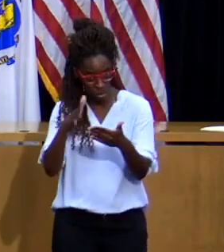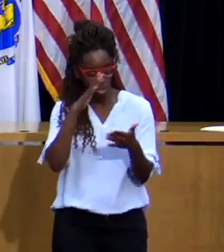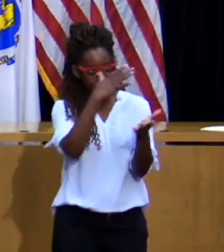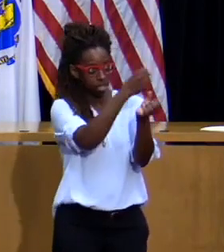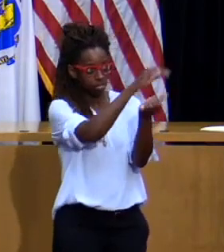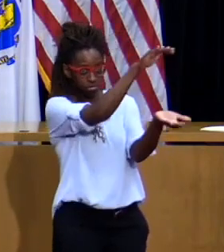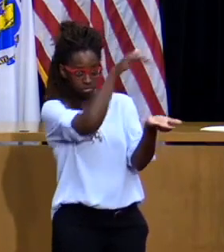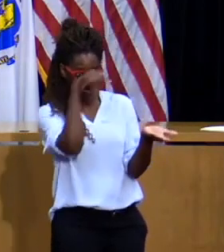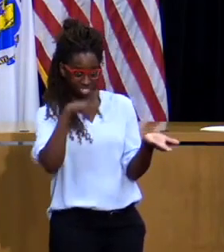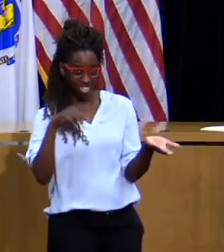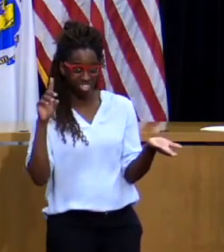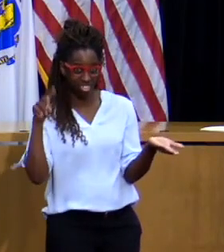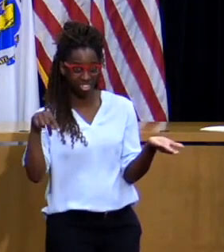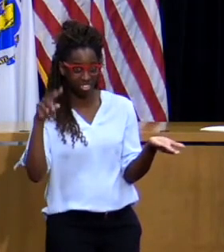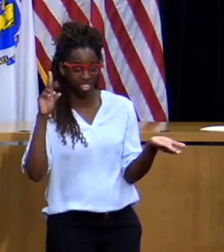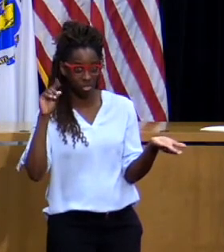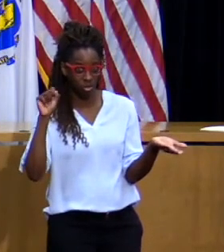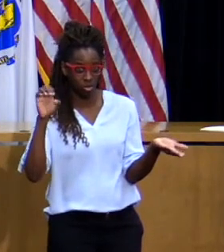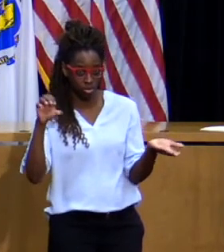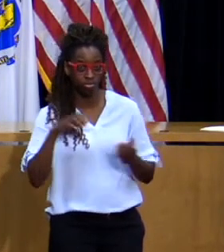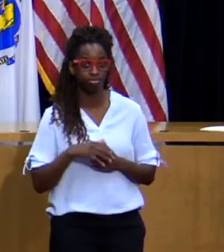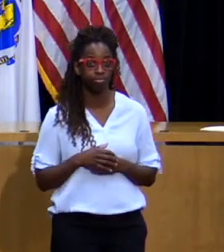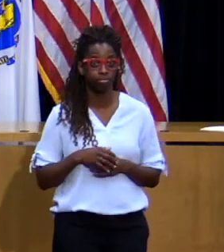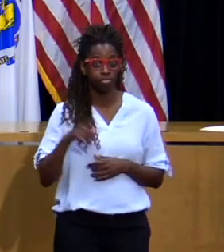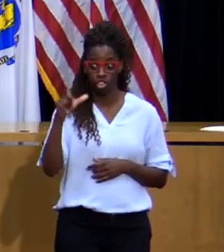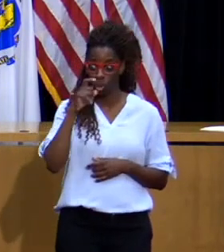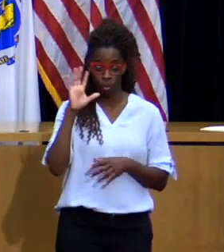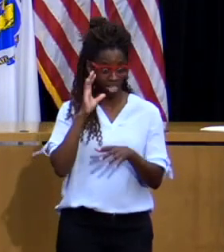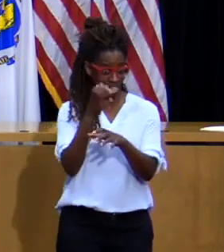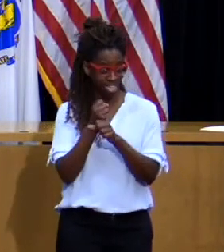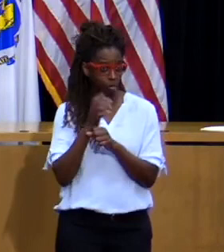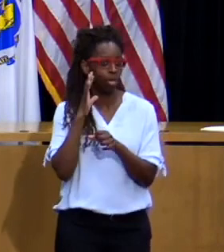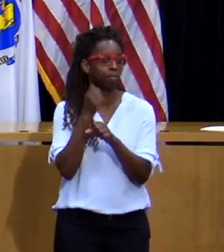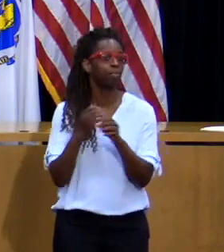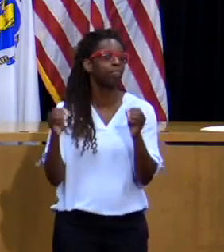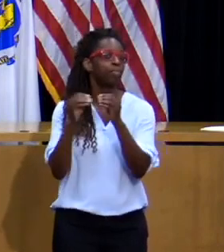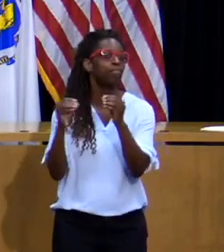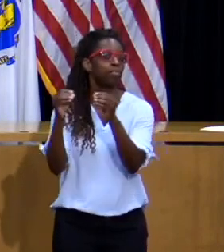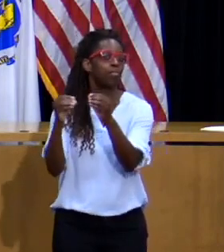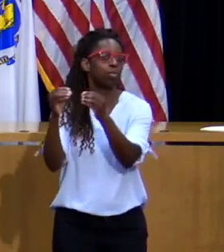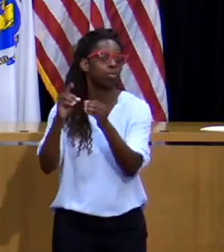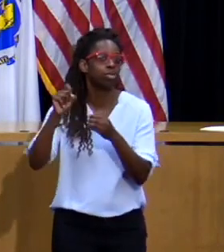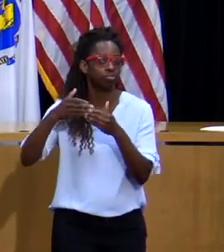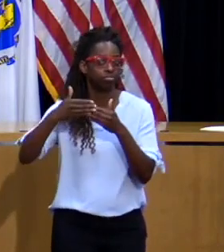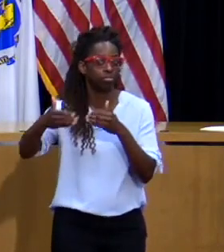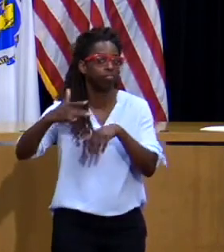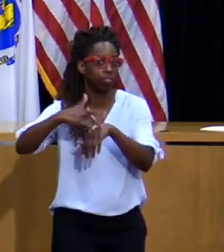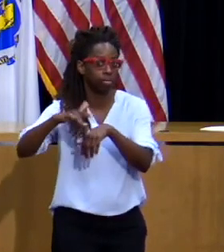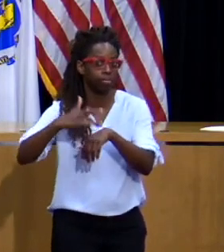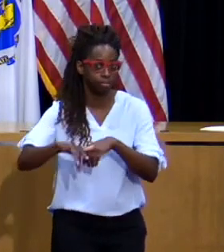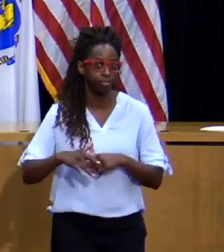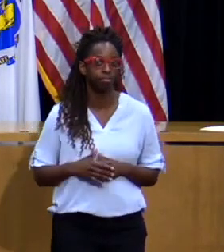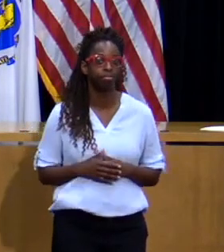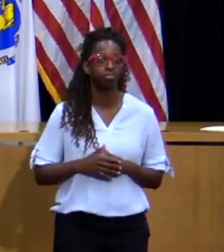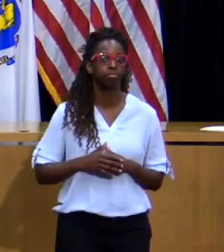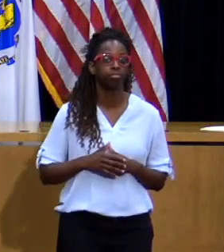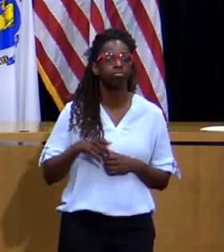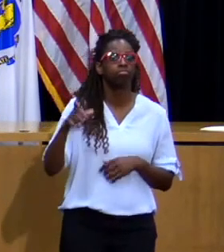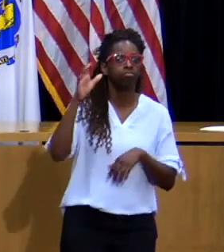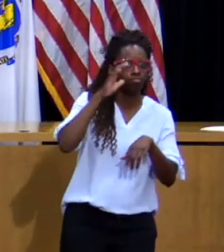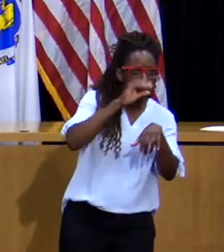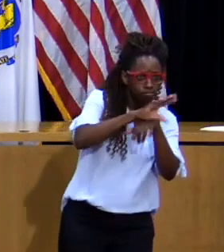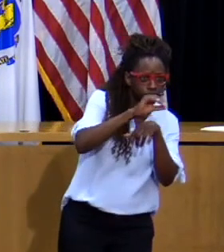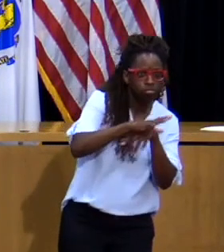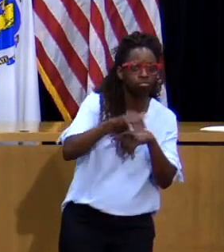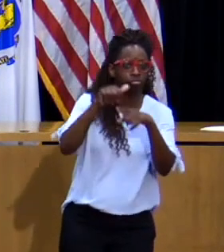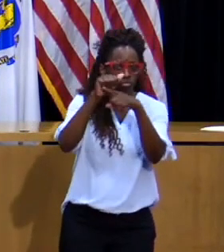sites will obviously greatly expand. All vaccinating providers will be receiving guidance about training, storage, handling of vaccines,